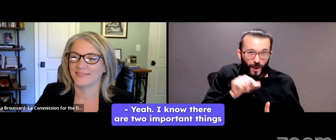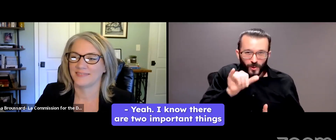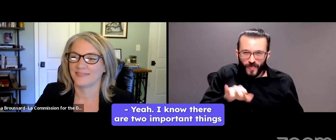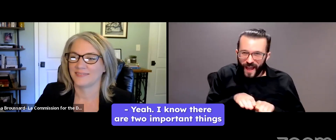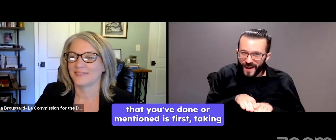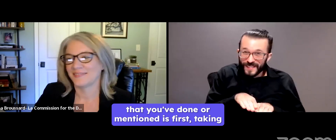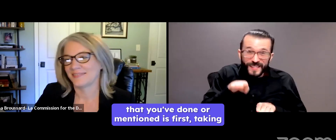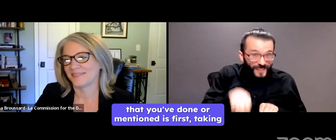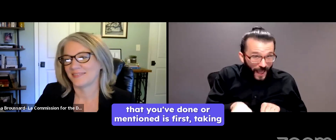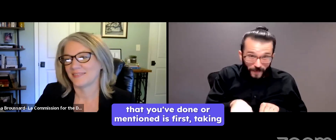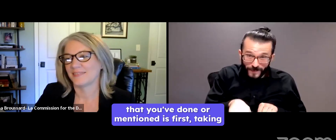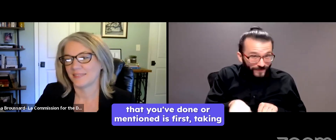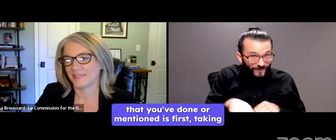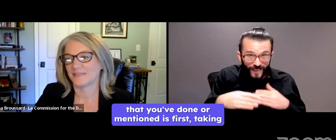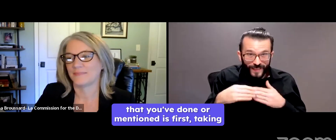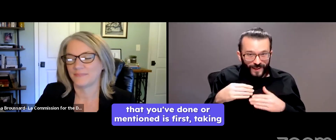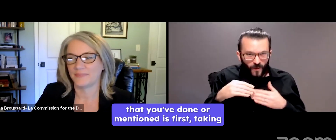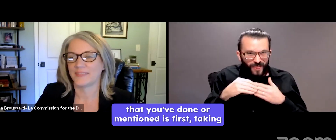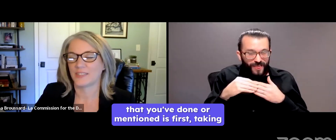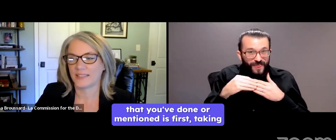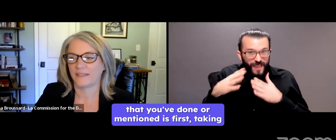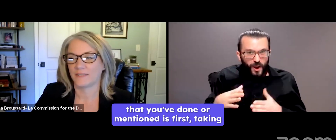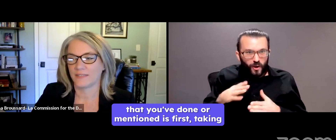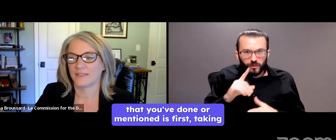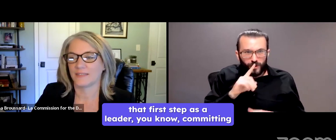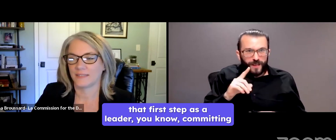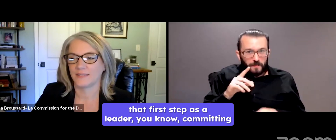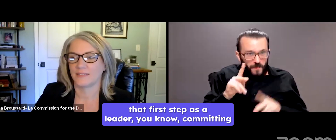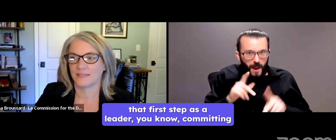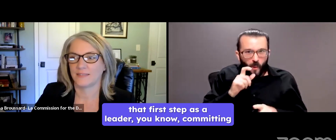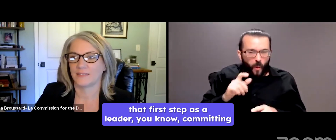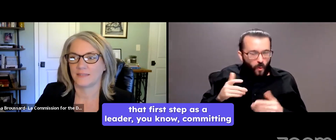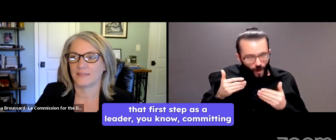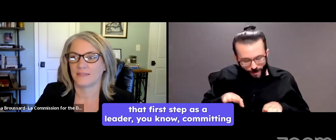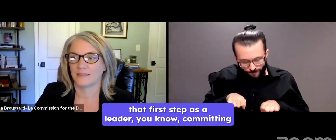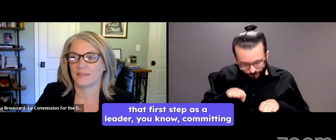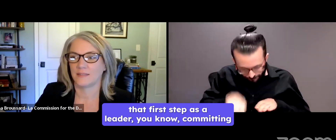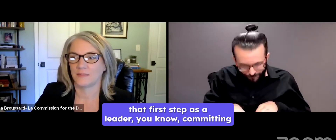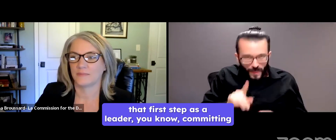important things that you've done, mentioned is first taking that first step. As a leader,